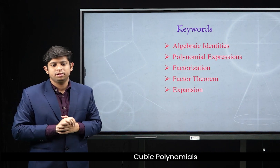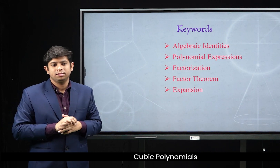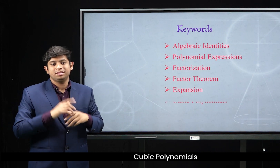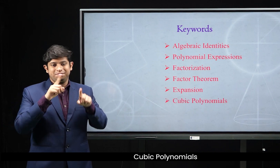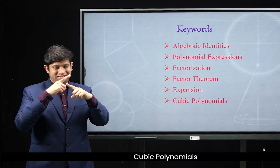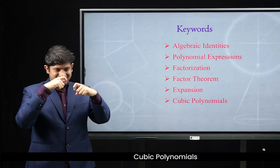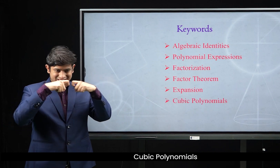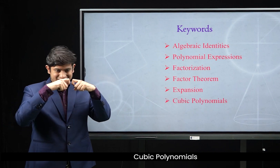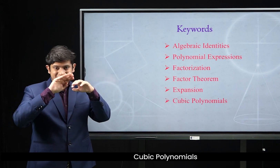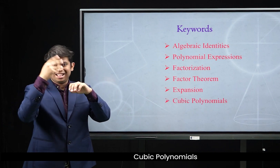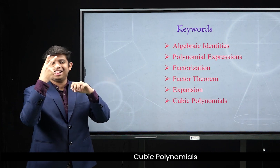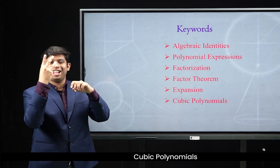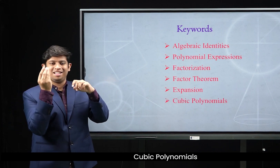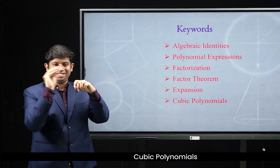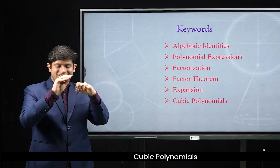cubic polynomials,